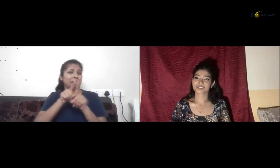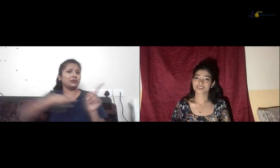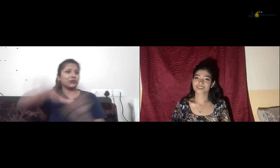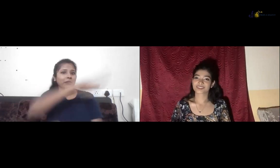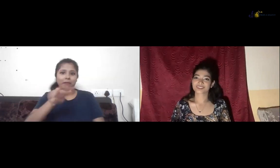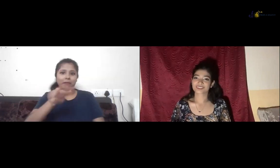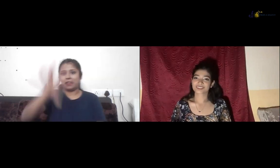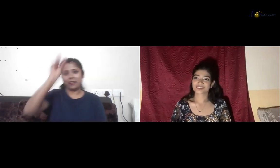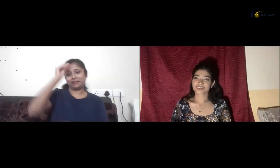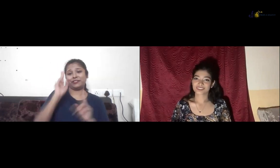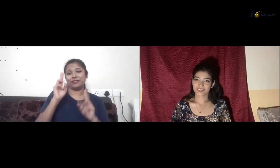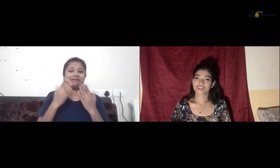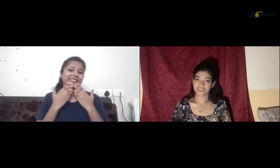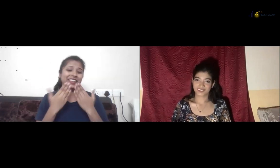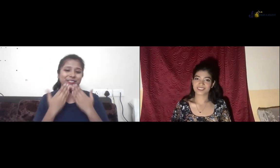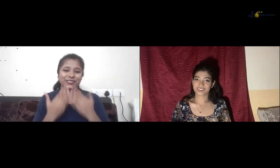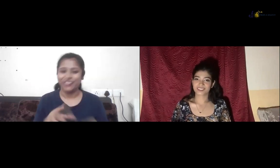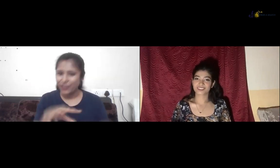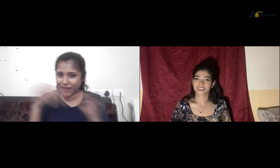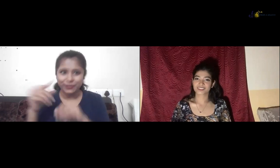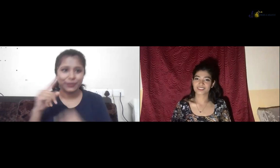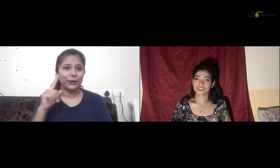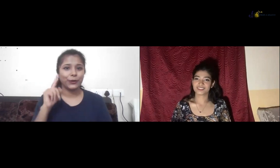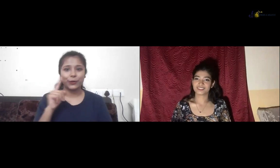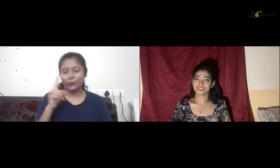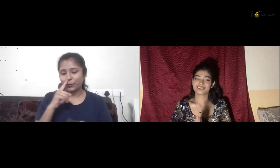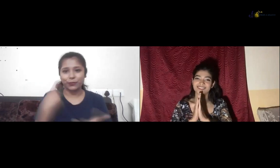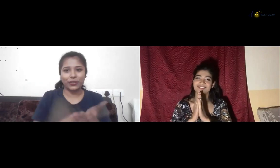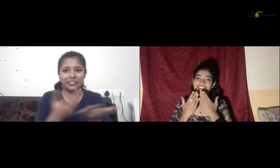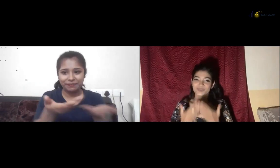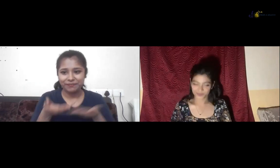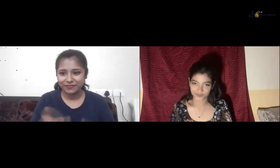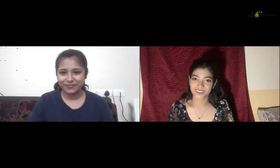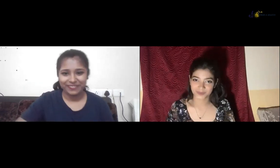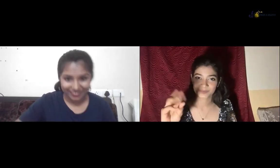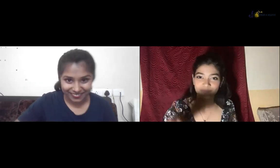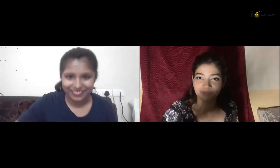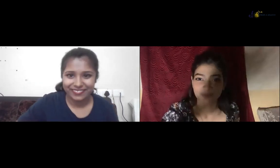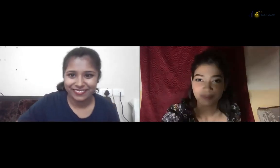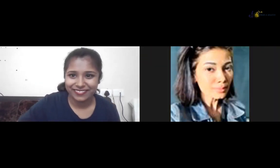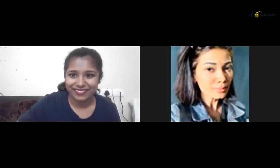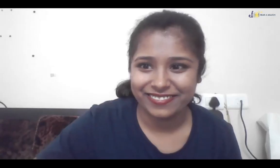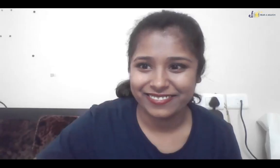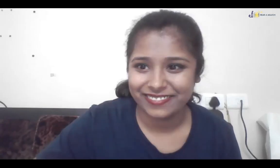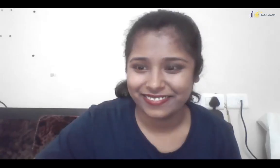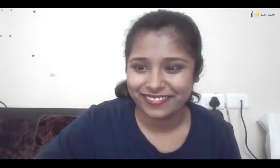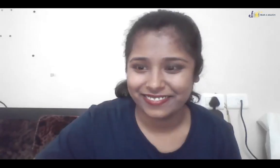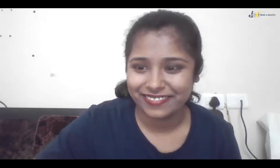interesting and very learning, and I hope people have learned also these things. Thank you so much, Sweta. So now you can drop out. Now we have Survi